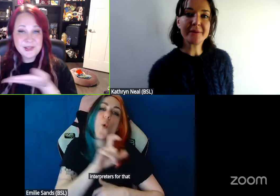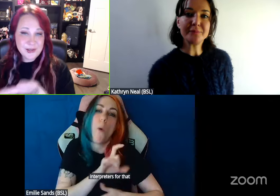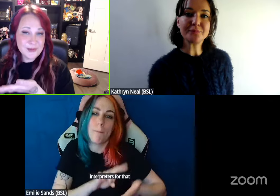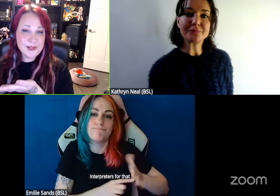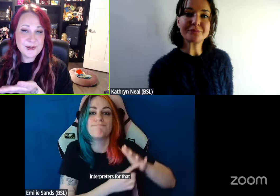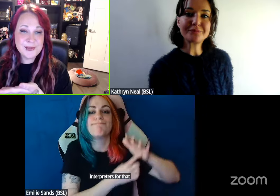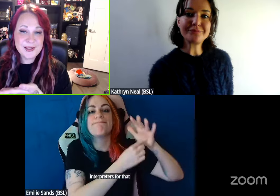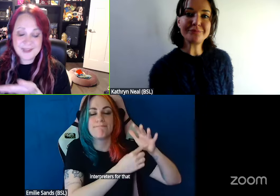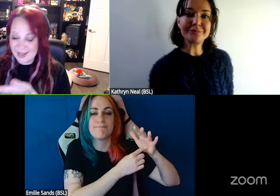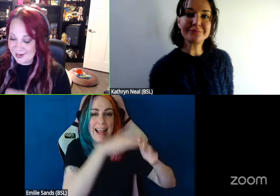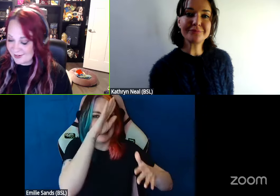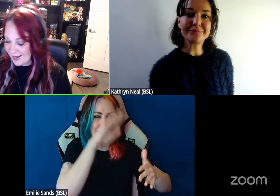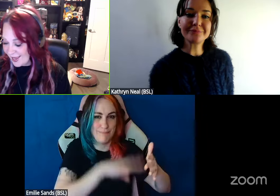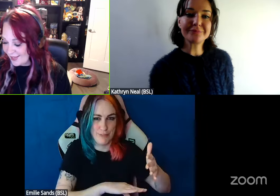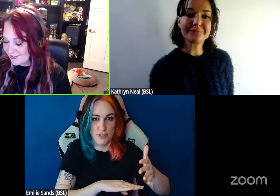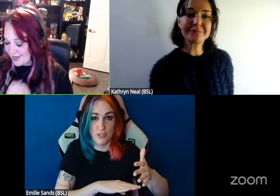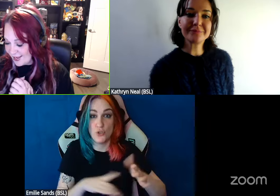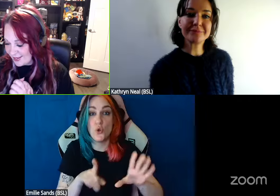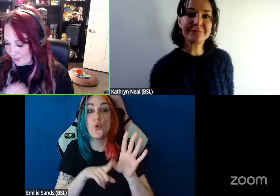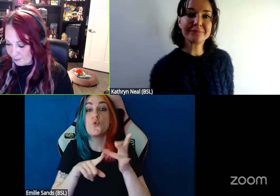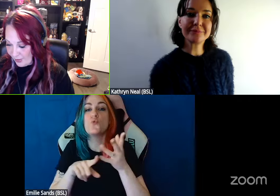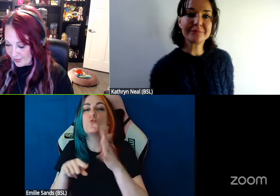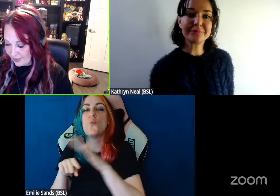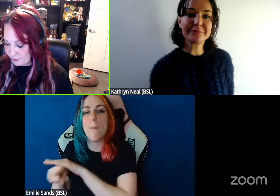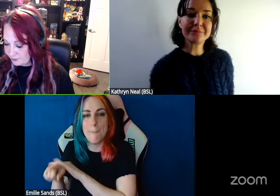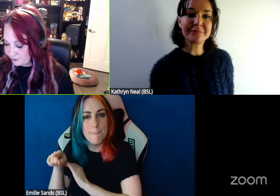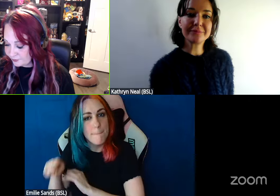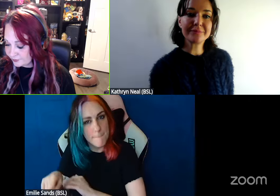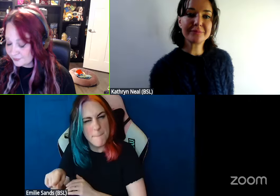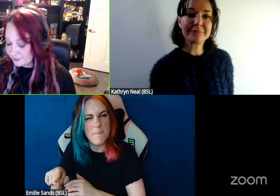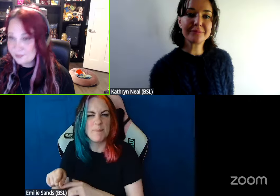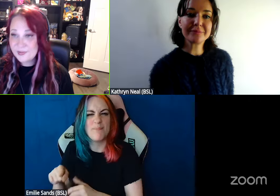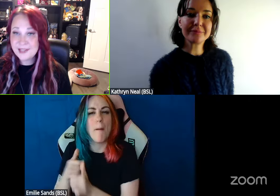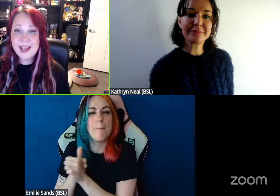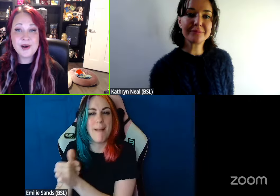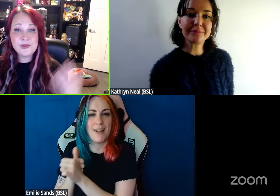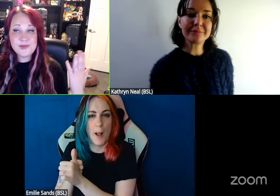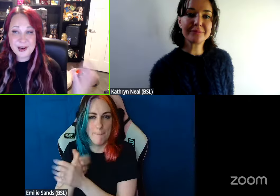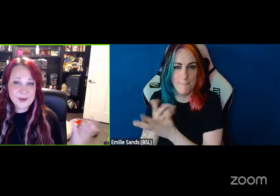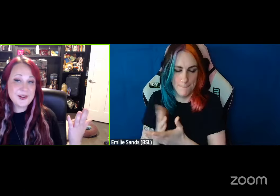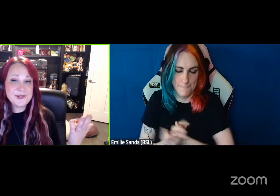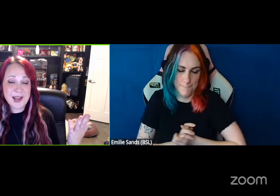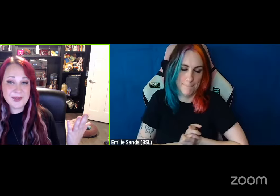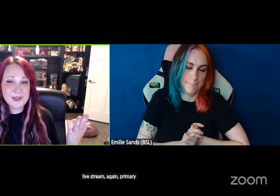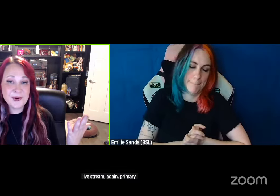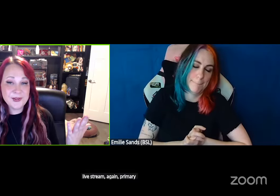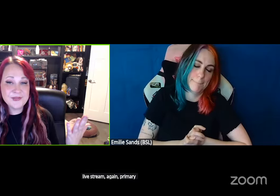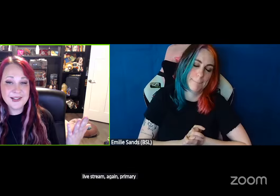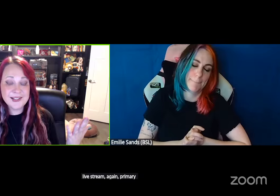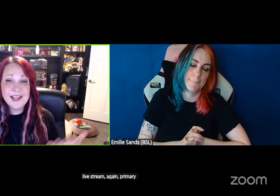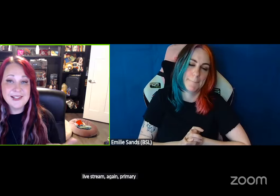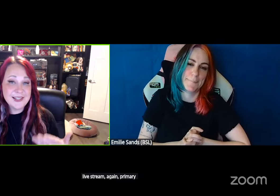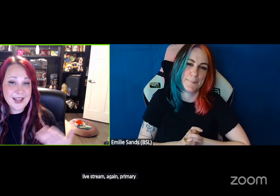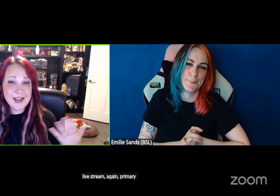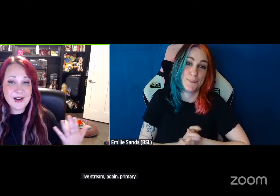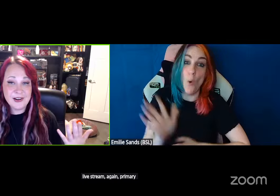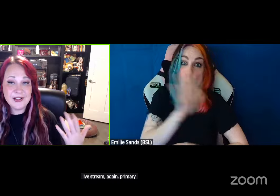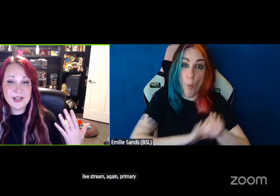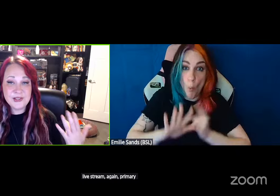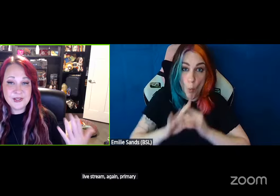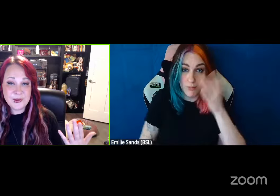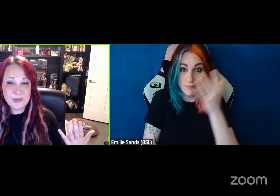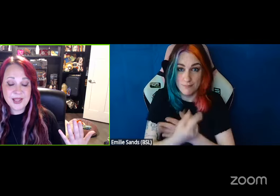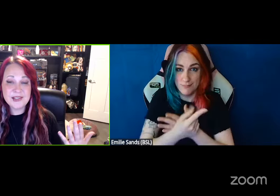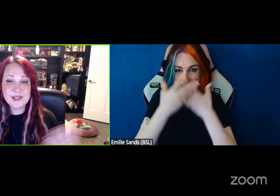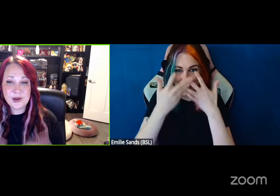experience, YouTube there as a backup. Now, we are going to be having the whole event today